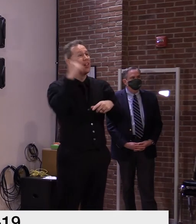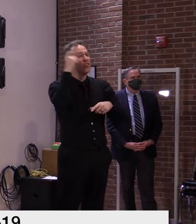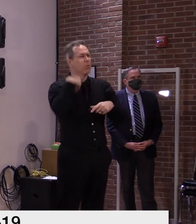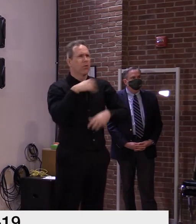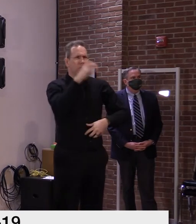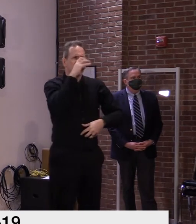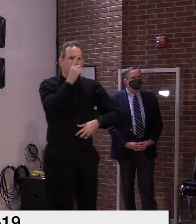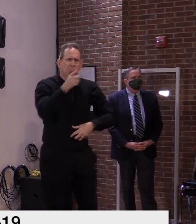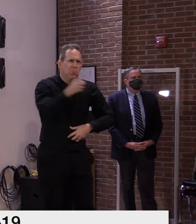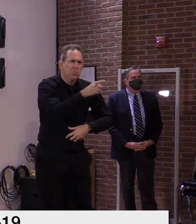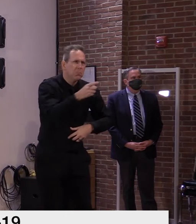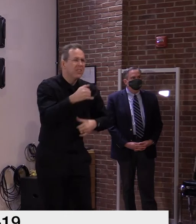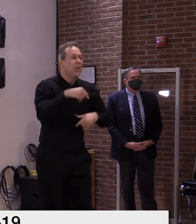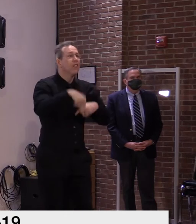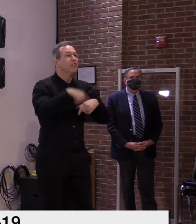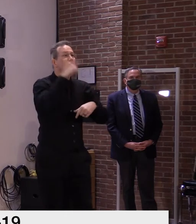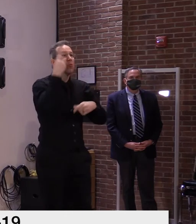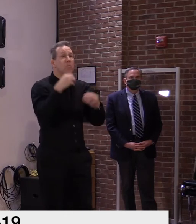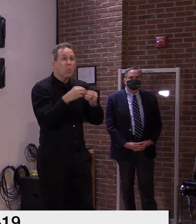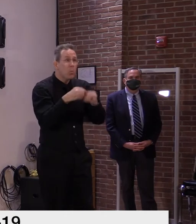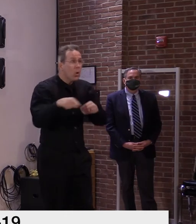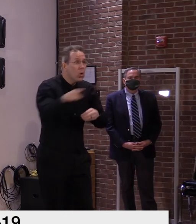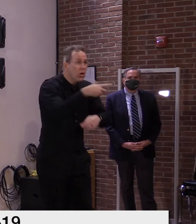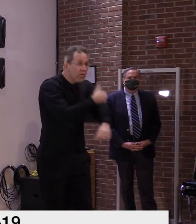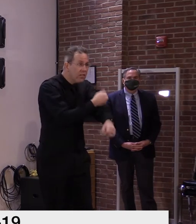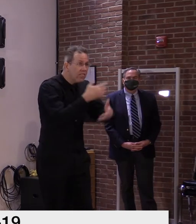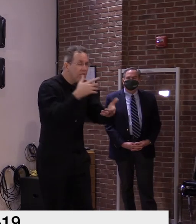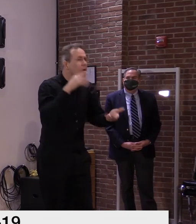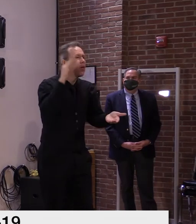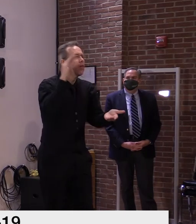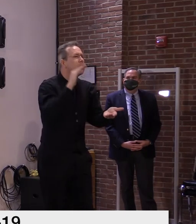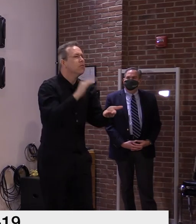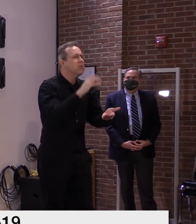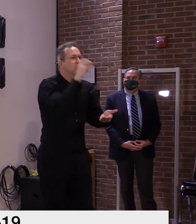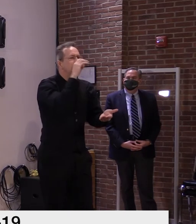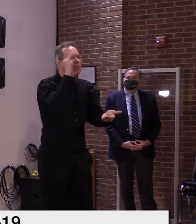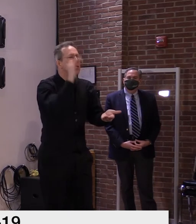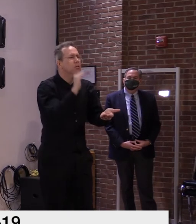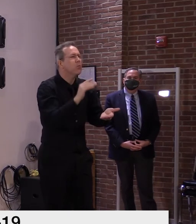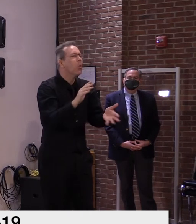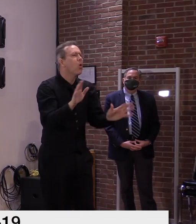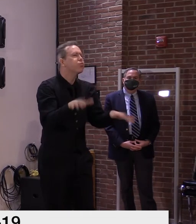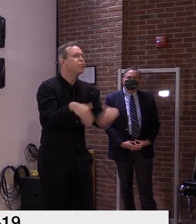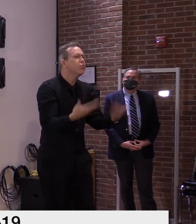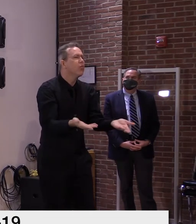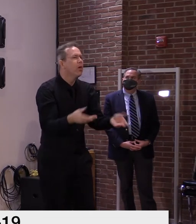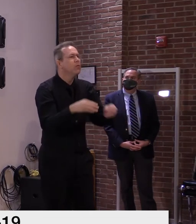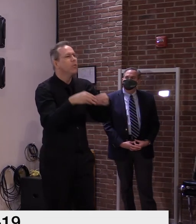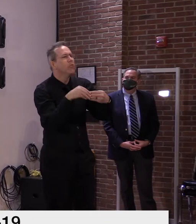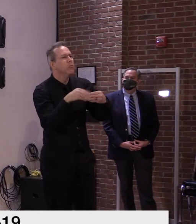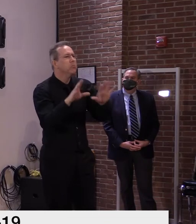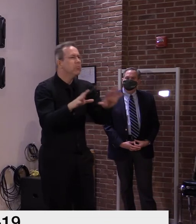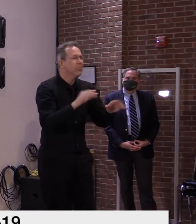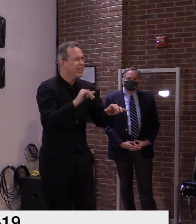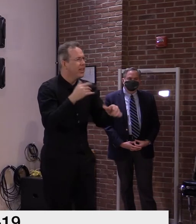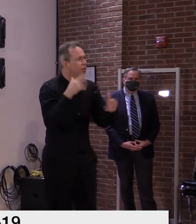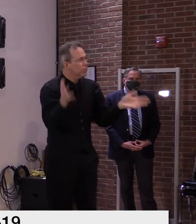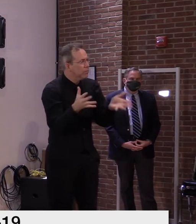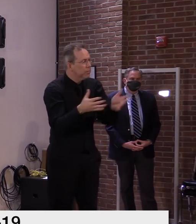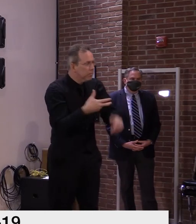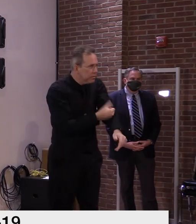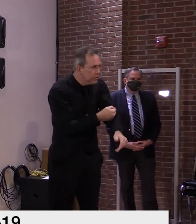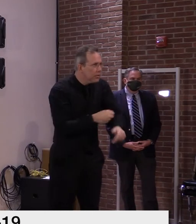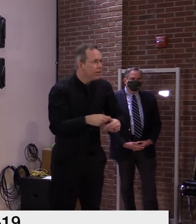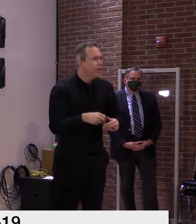but certainly if you're at a beach in the summertime, I do think there'll be opportunities for us to be really much